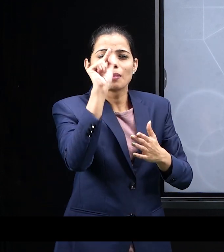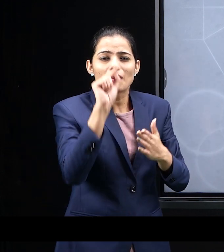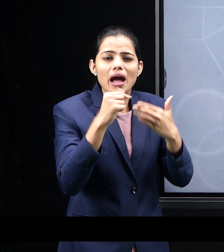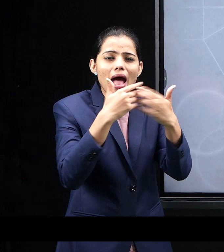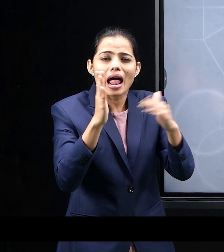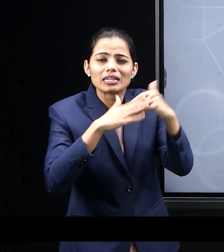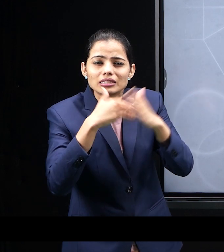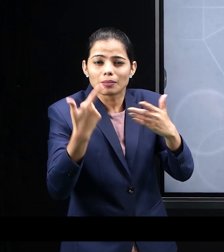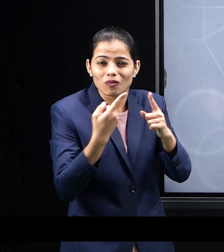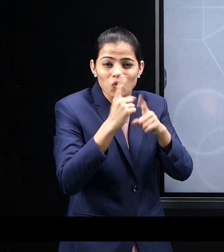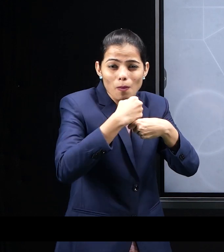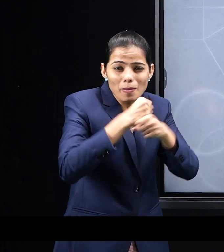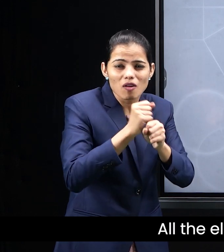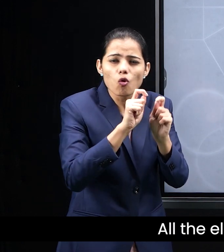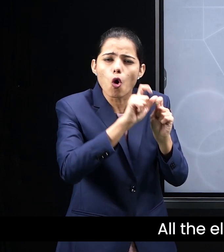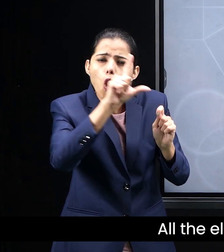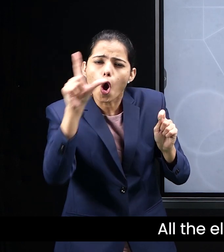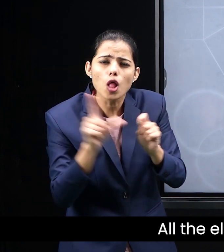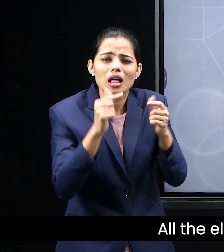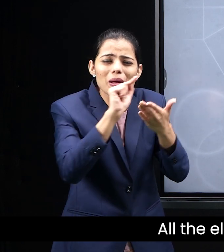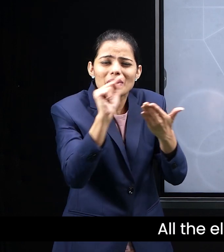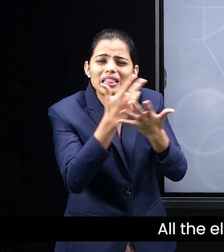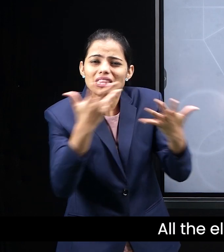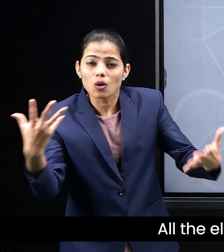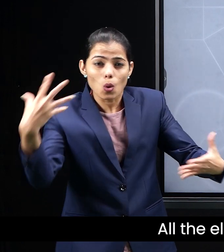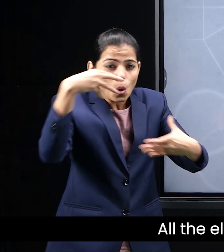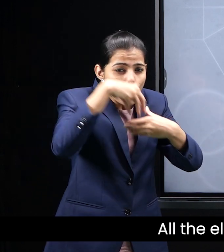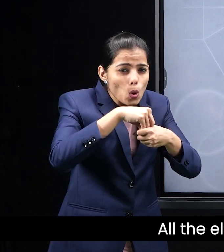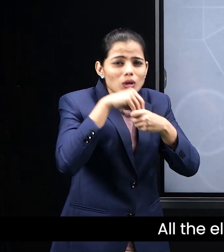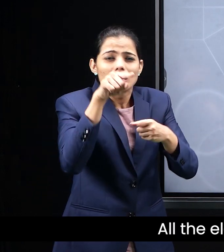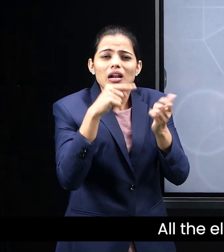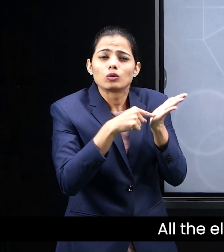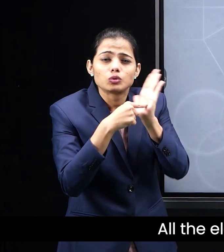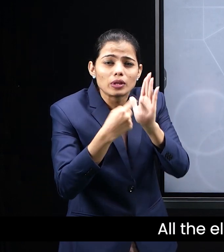In set builder form, all the elements are described by a rule.